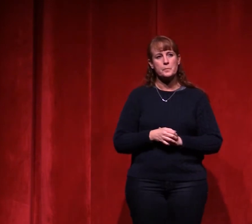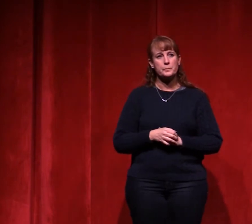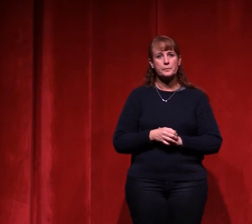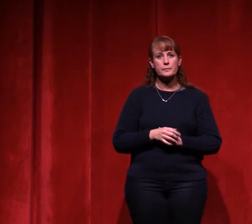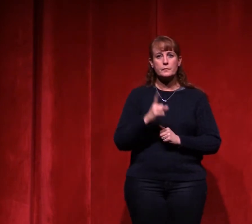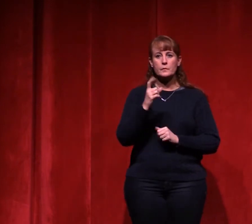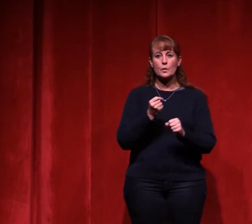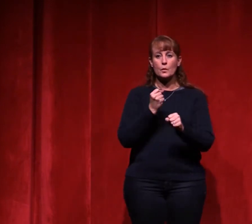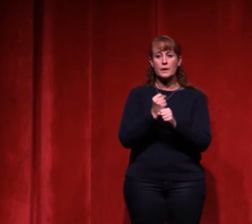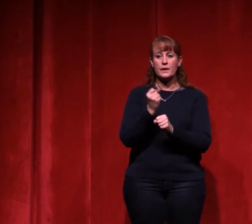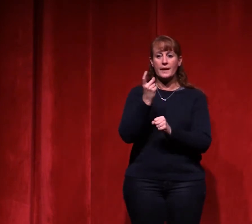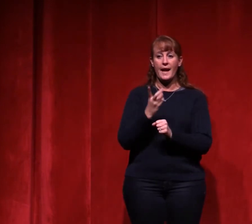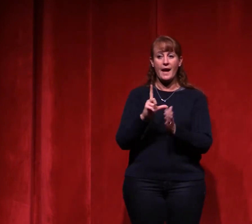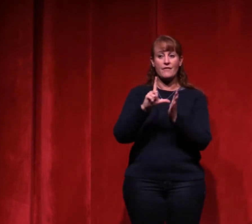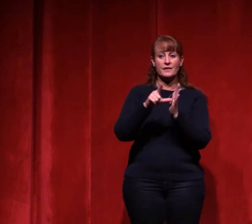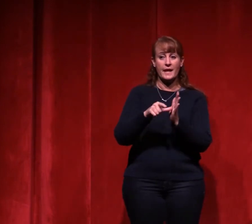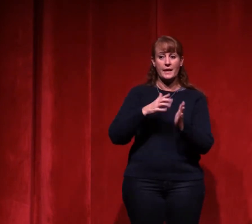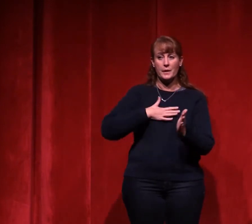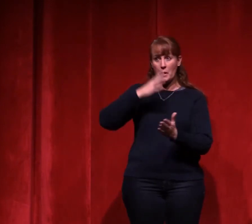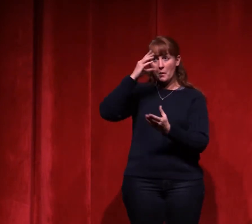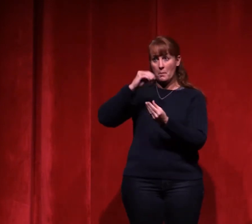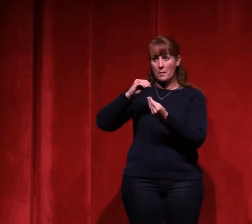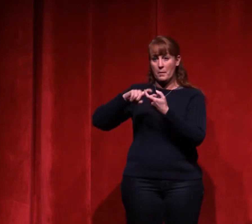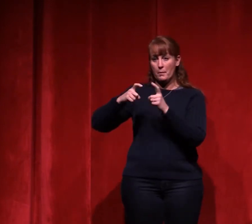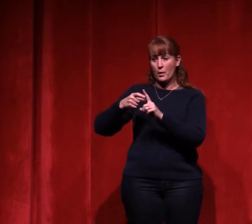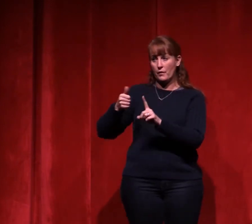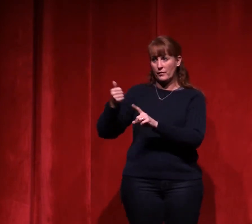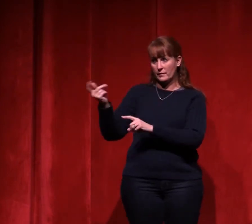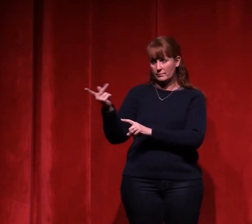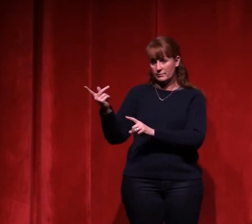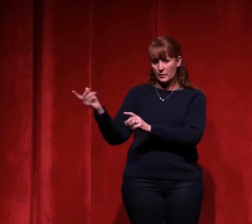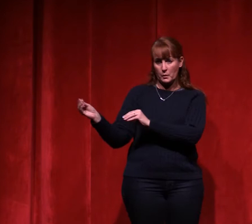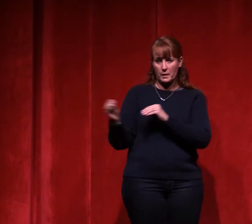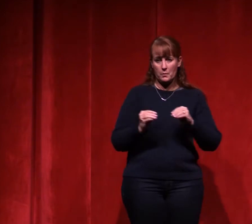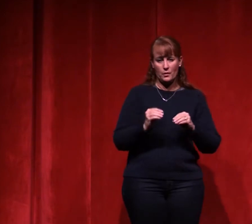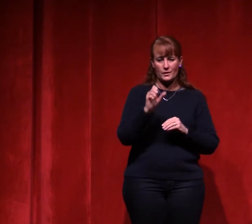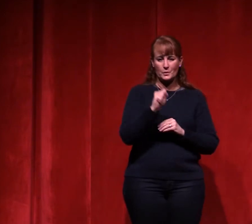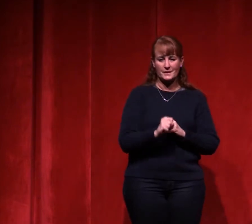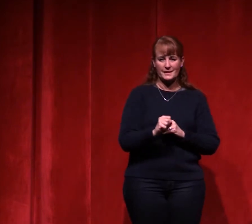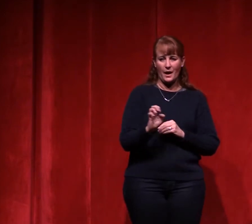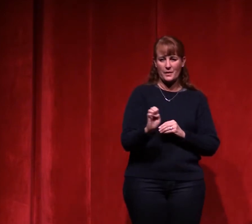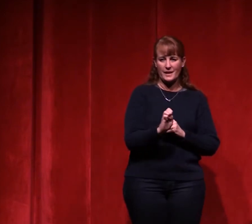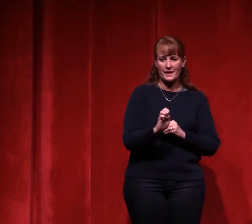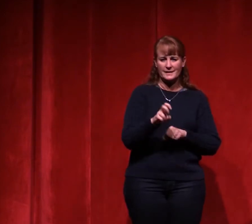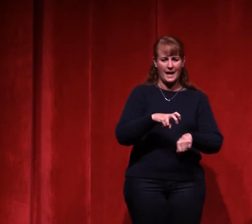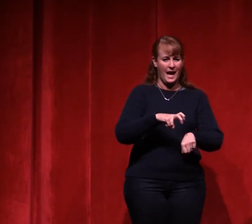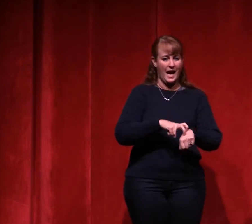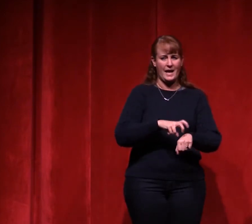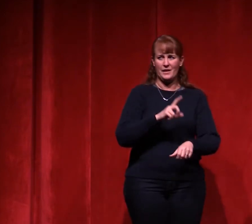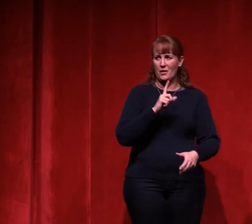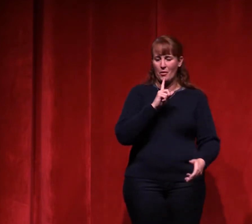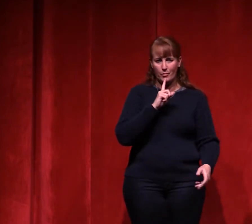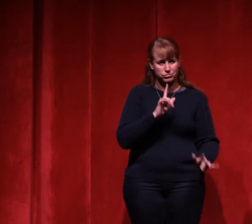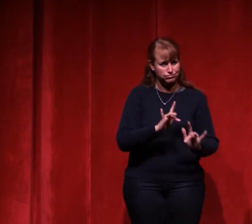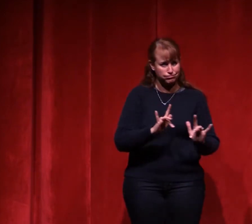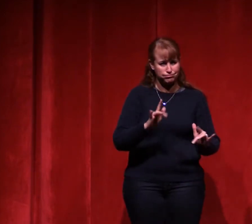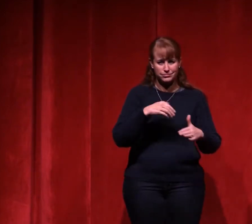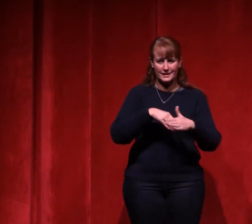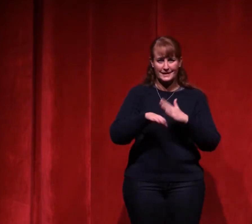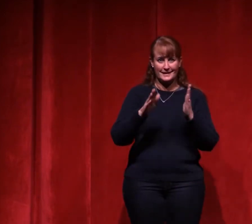A year and a half later, my then boyfriend and I left New York City and moved to Southeast Idaho, of all places,